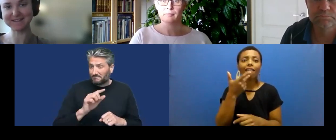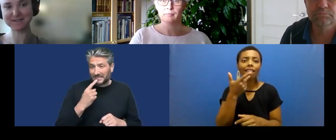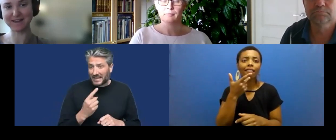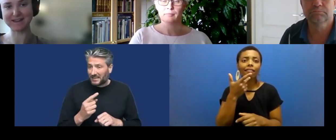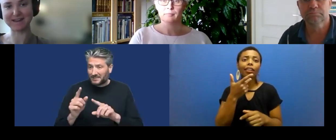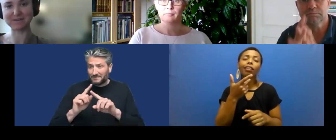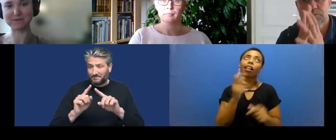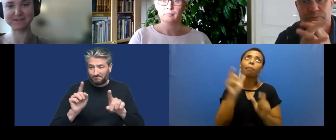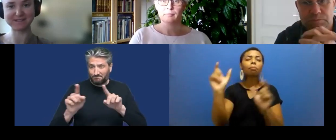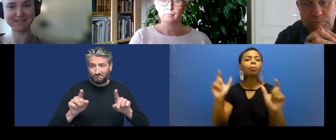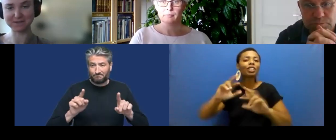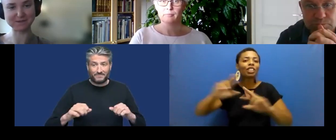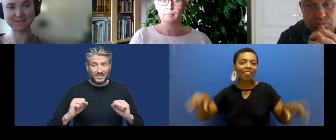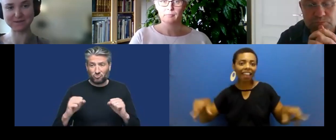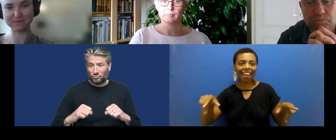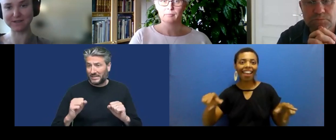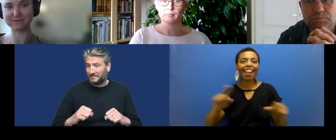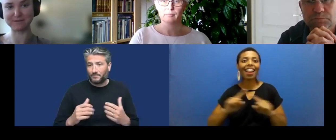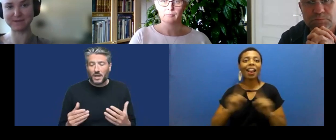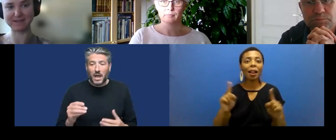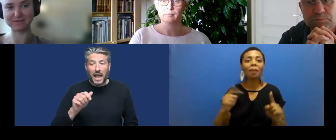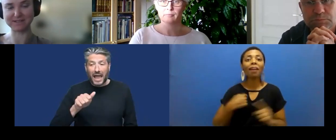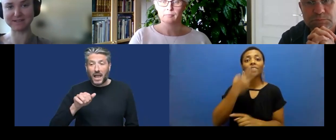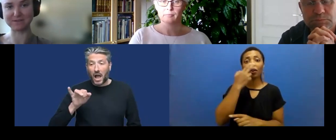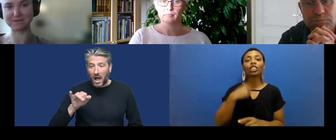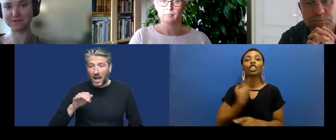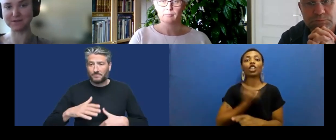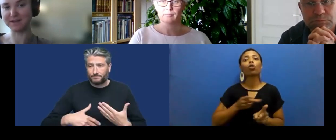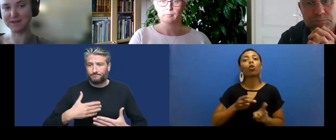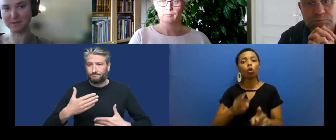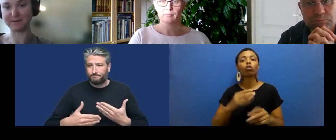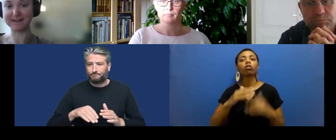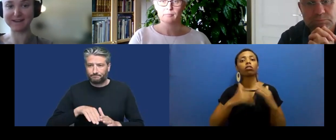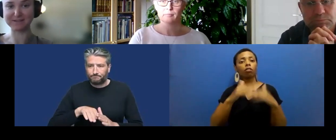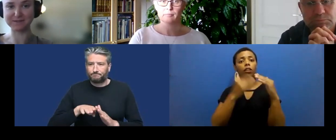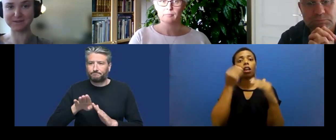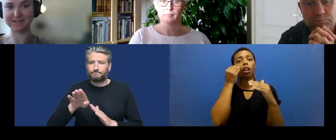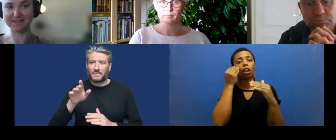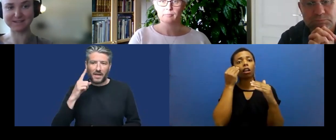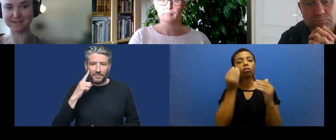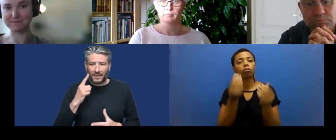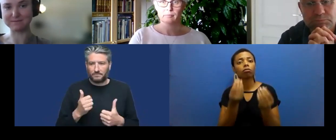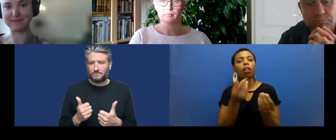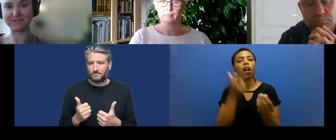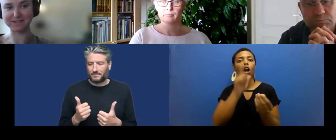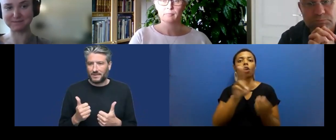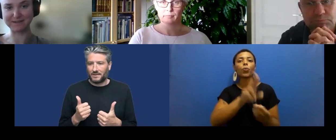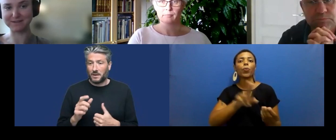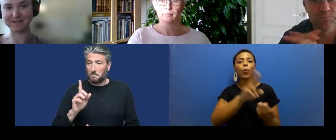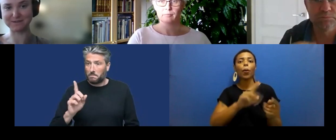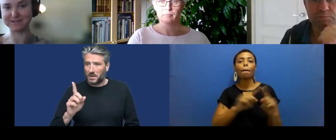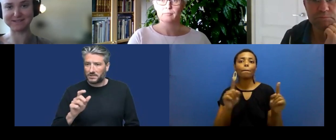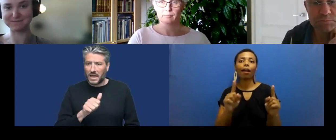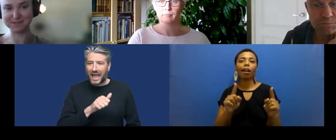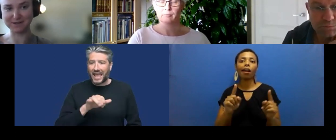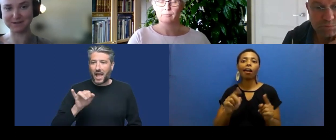think AI will continue to evolve and be increasingly useful, but I also don't think it's some magic pill